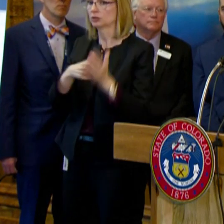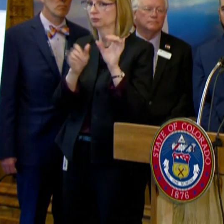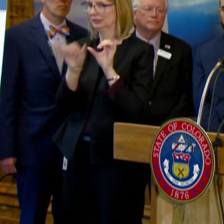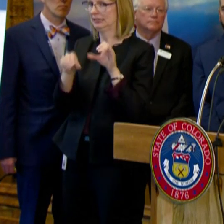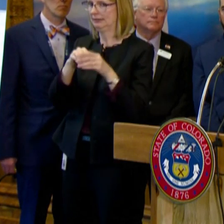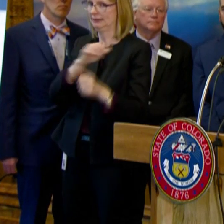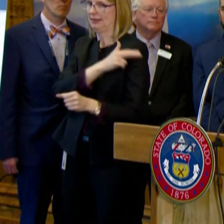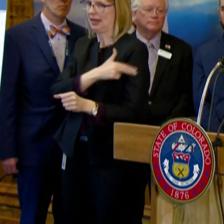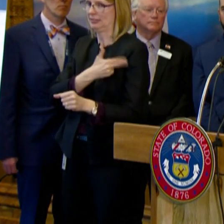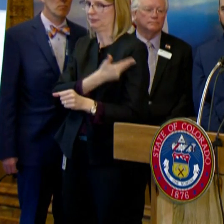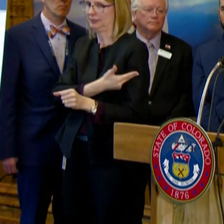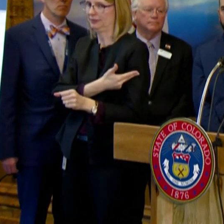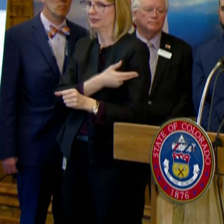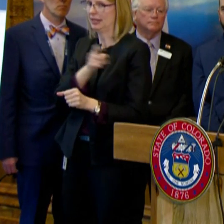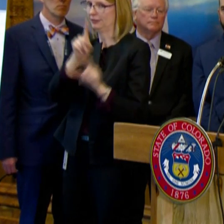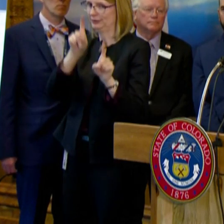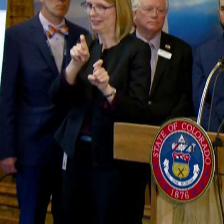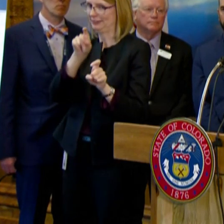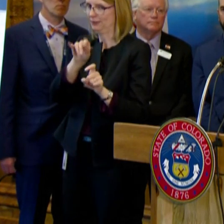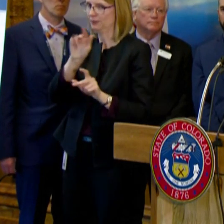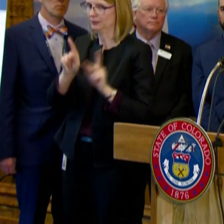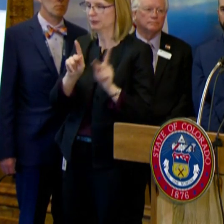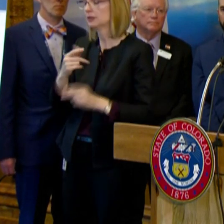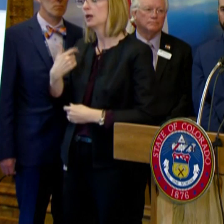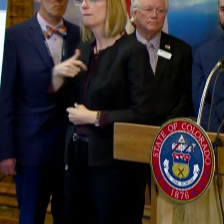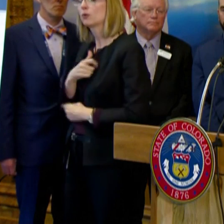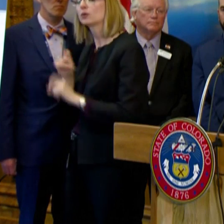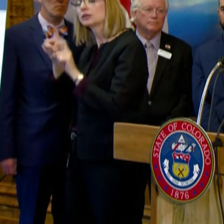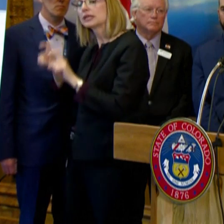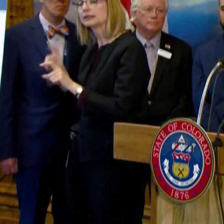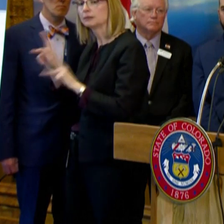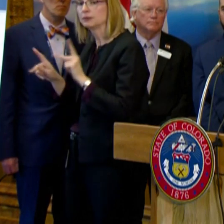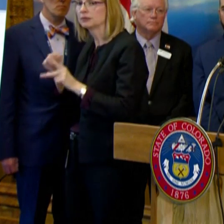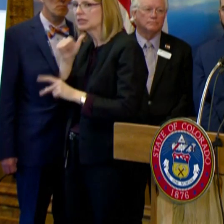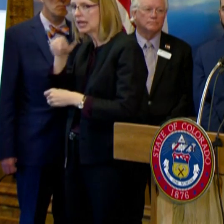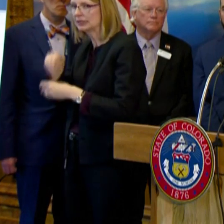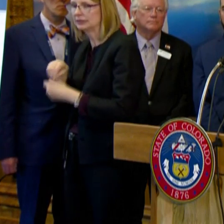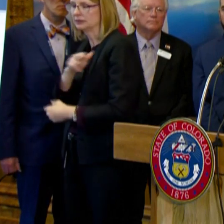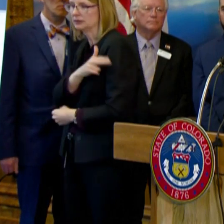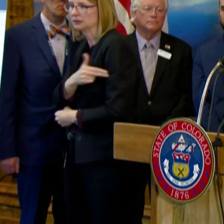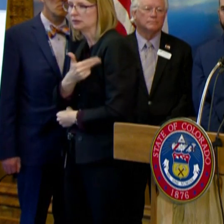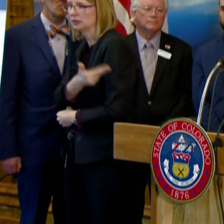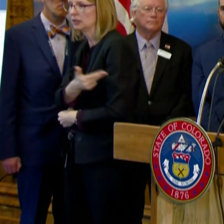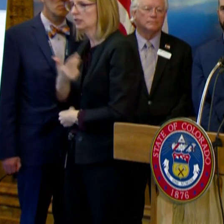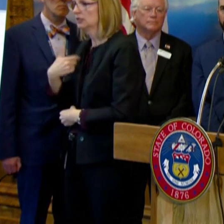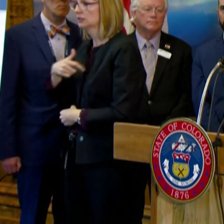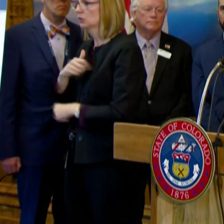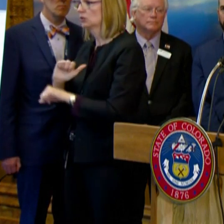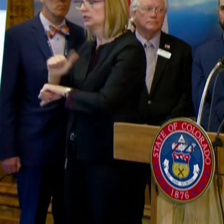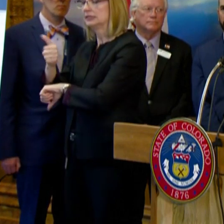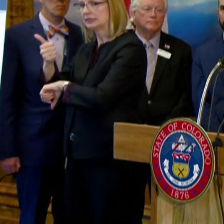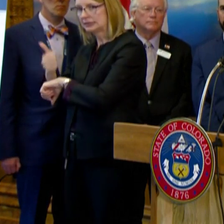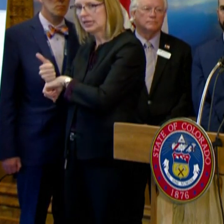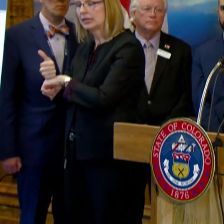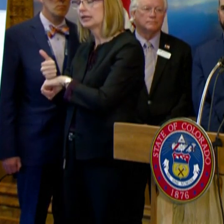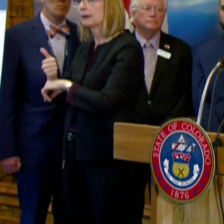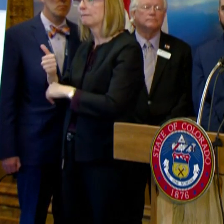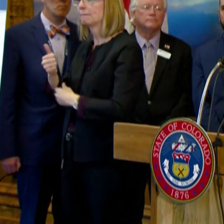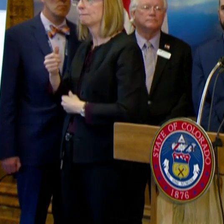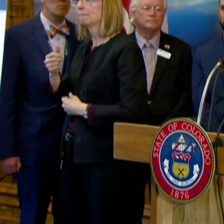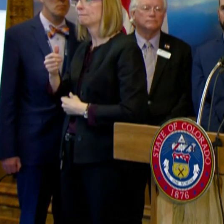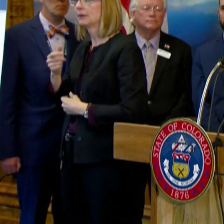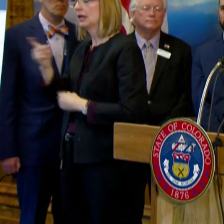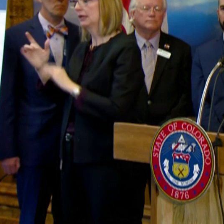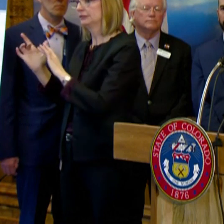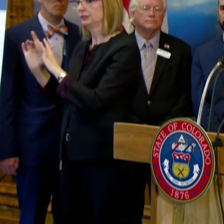testing a broader group. The other thing that we are doing this week is standing up a Sentinel Surveillance network. So this would be based in facilities around the